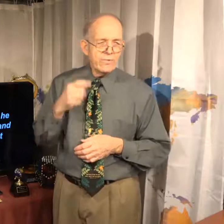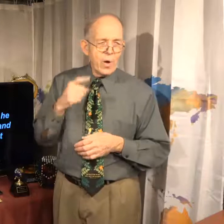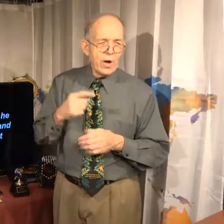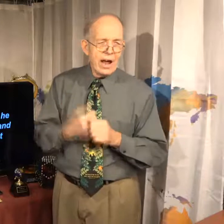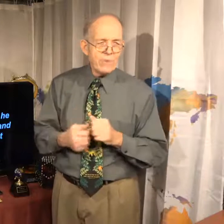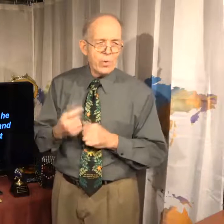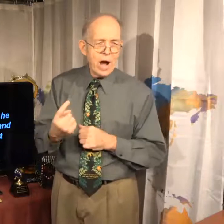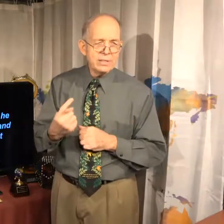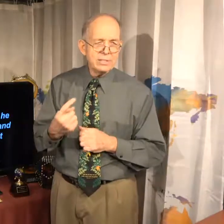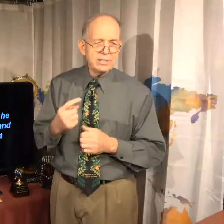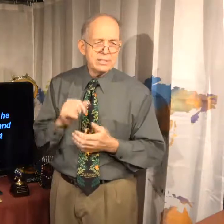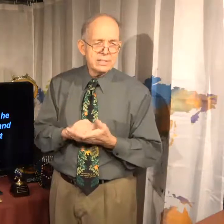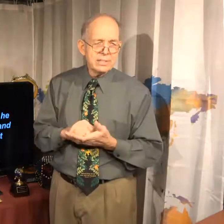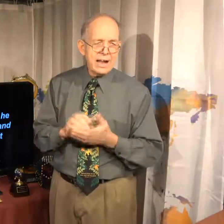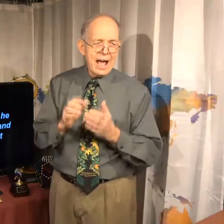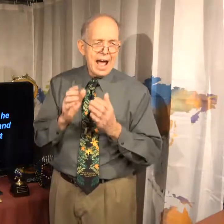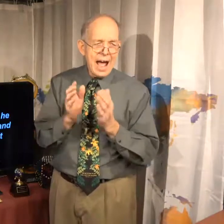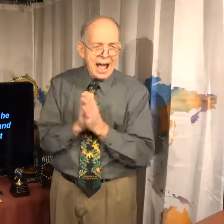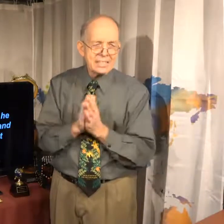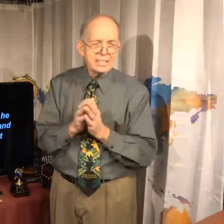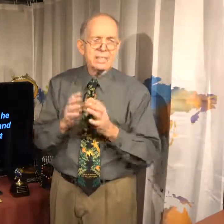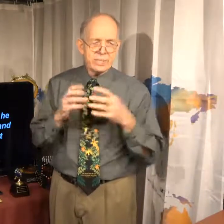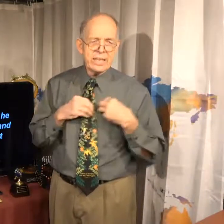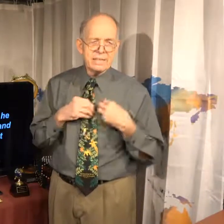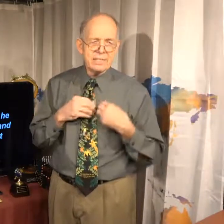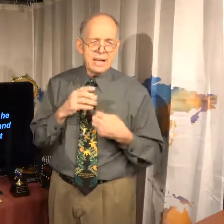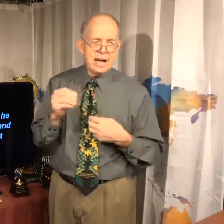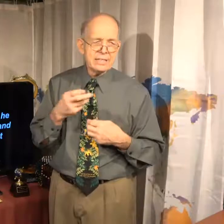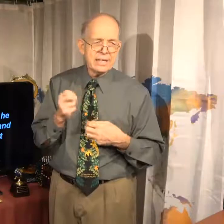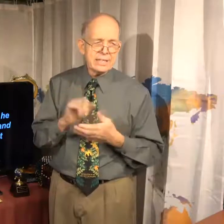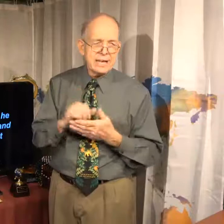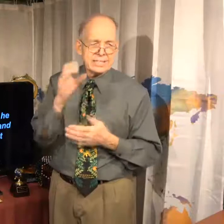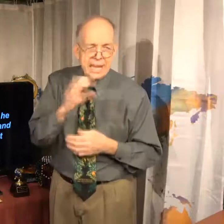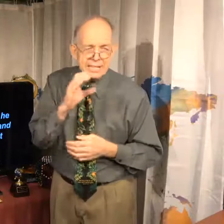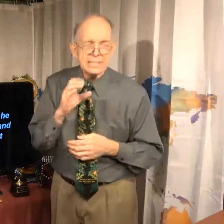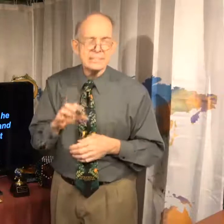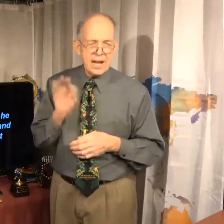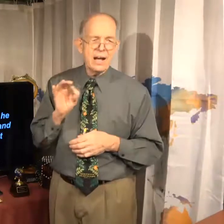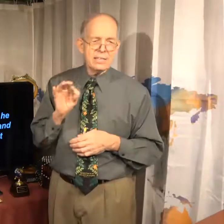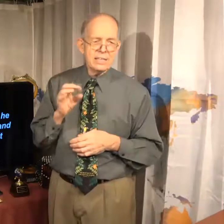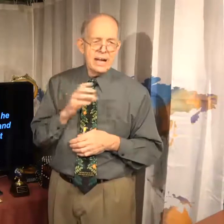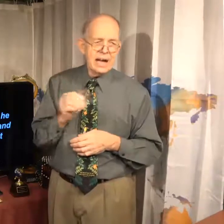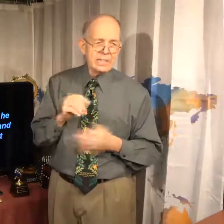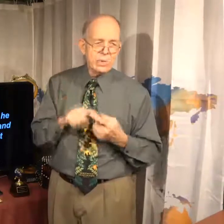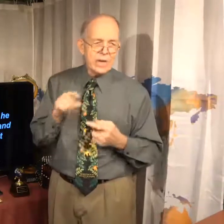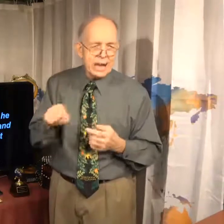For everyone that asks, receives, and he that seeks, finds. And to him